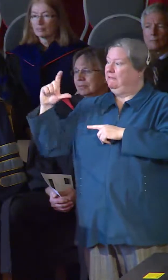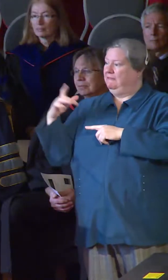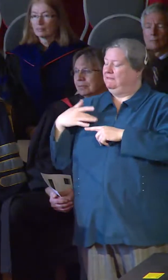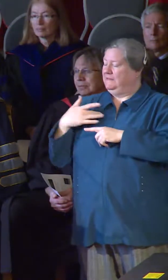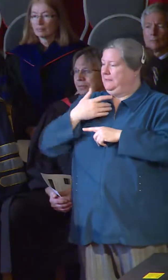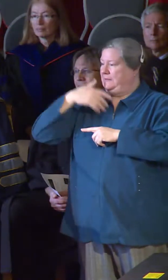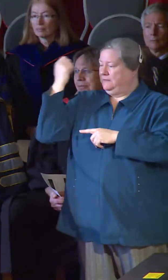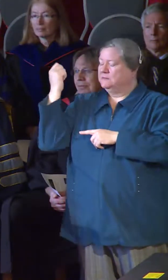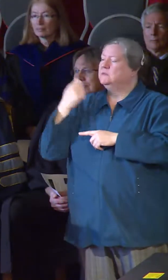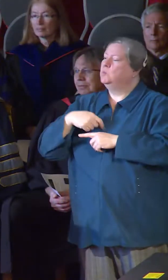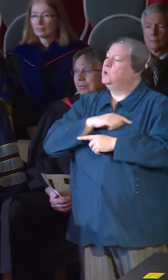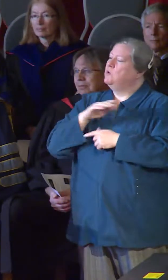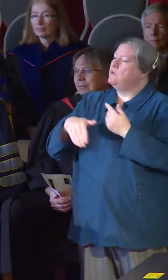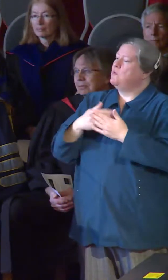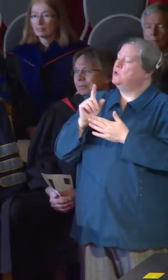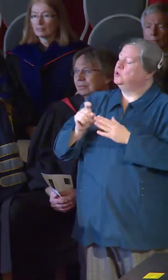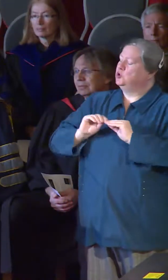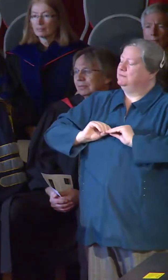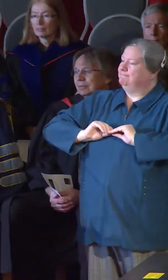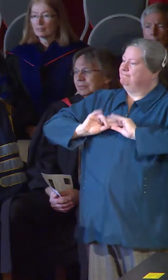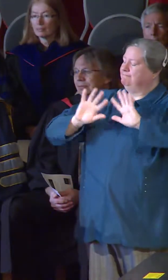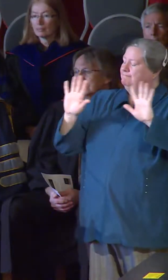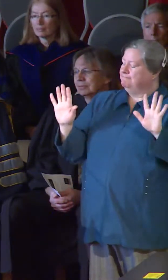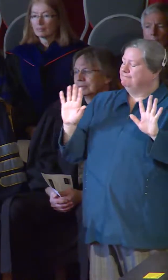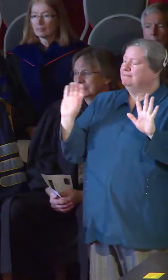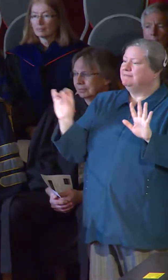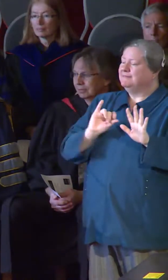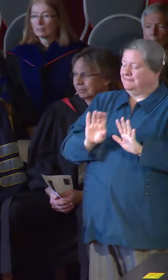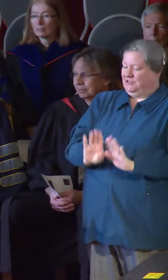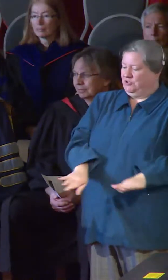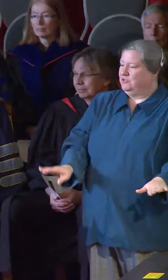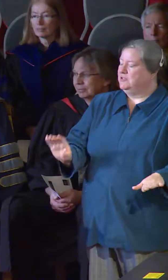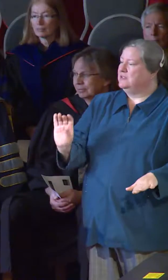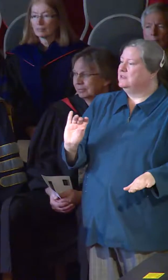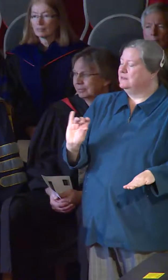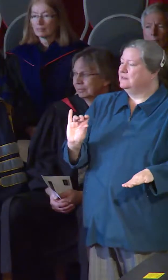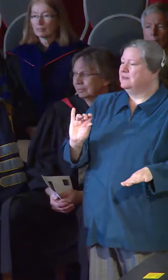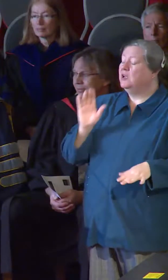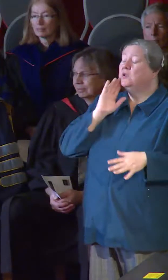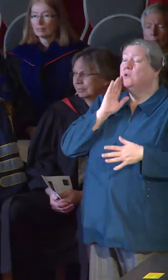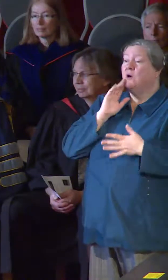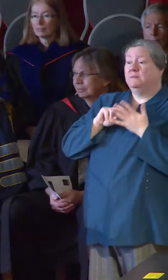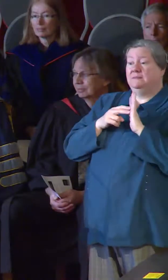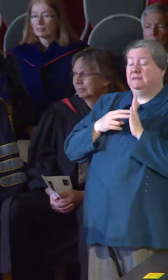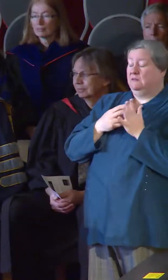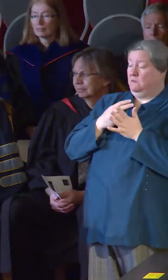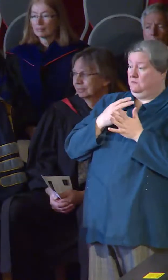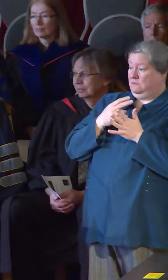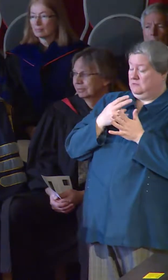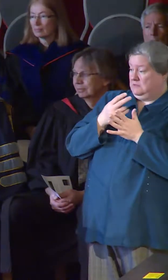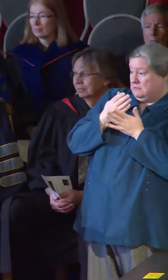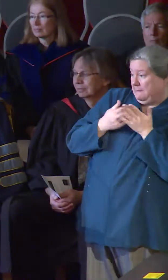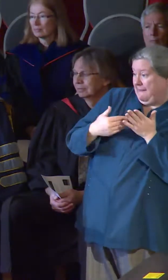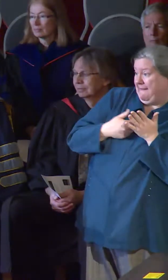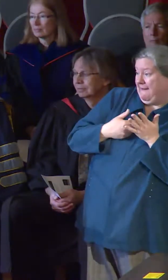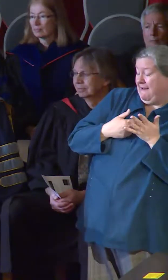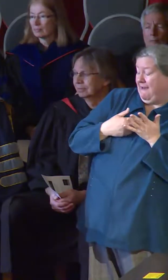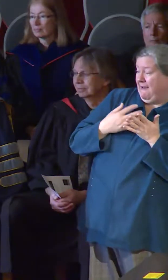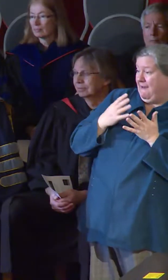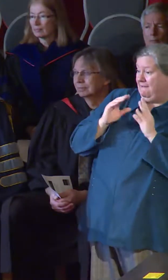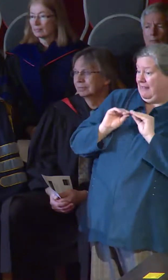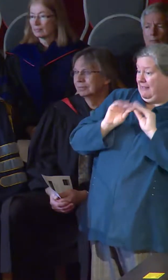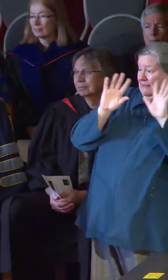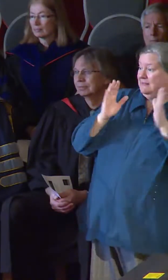as children do. This light is not just in some of us, it's in all of us. And it's